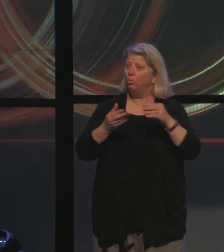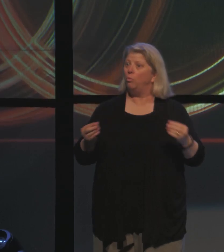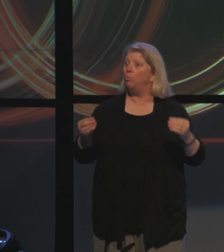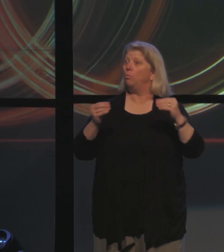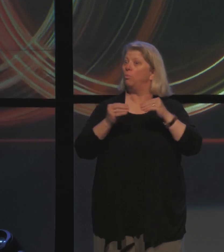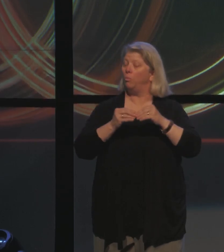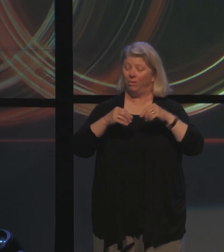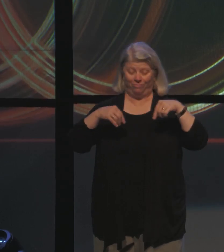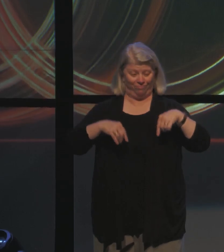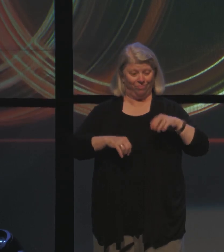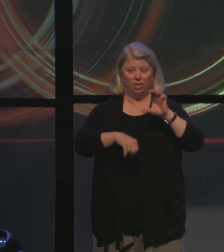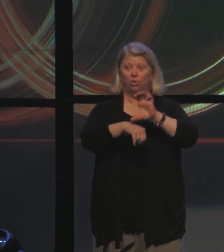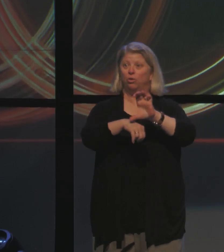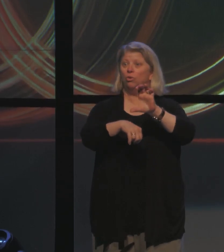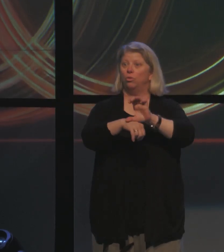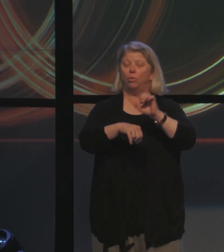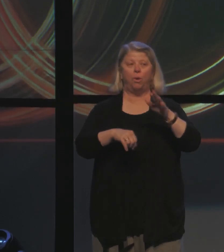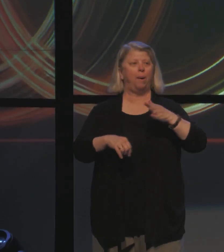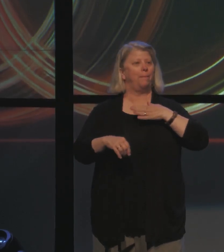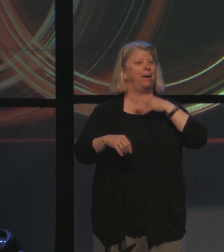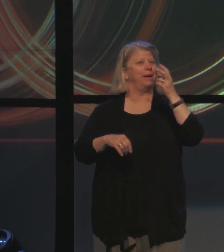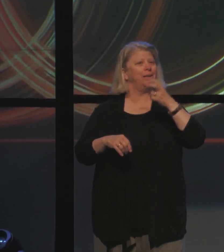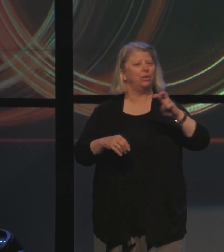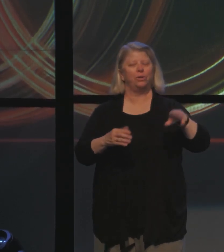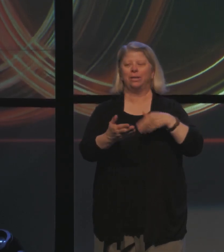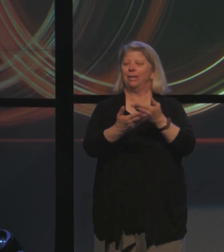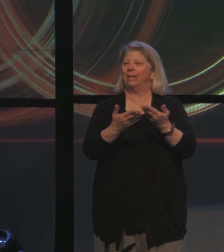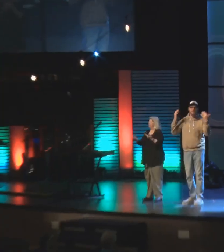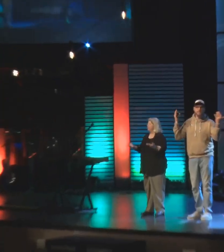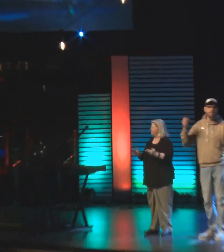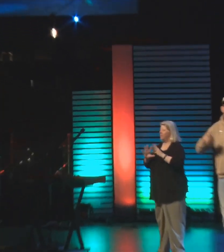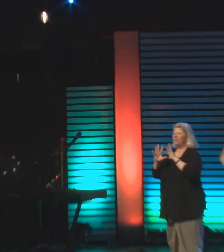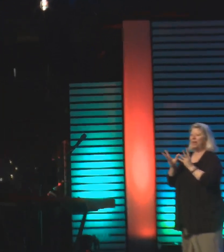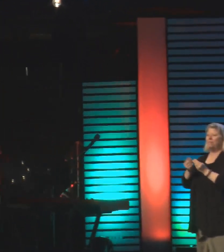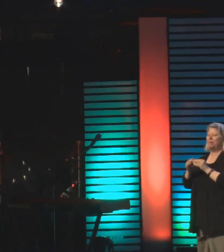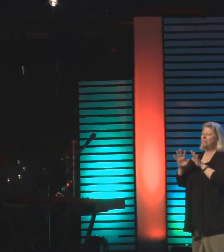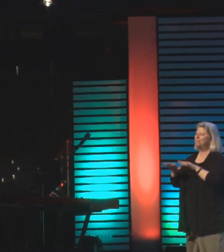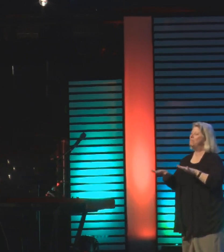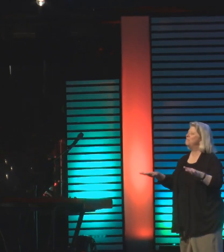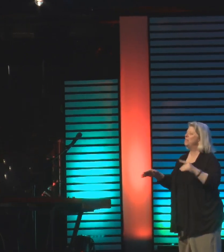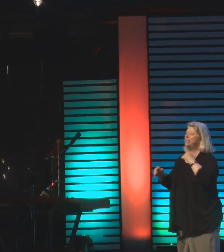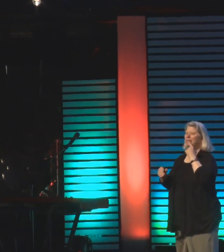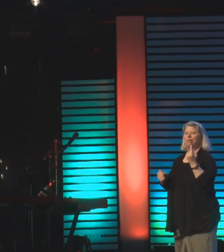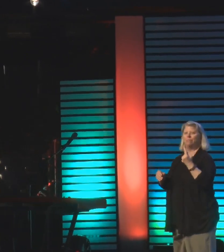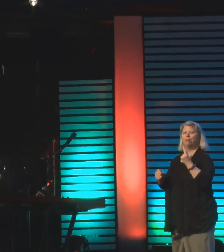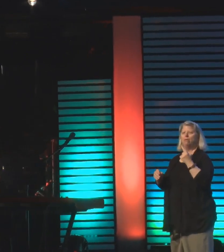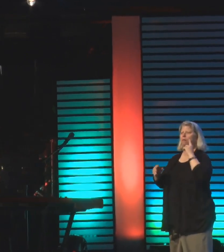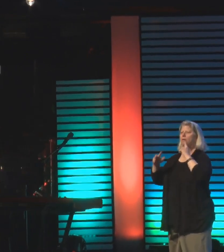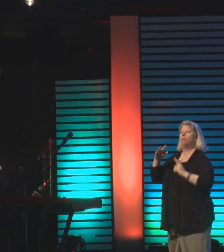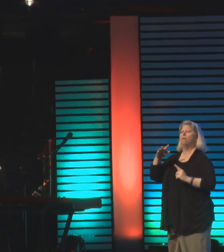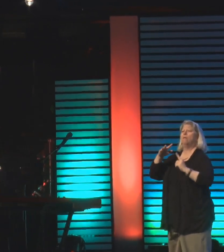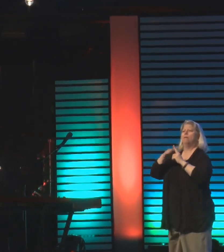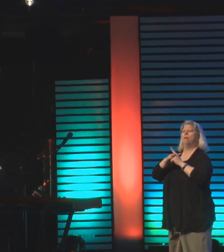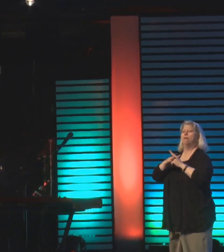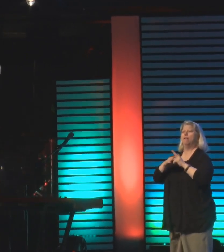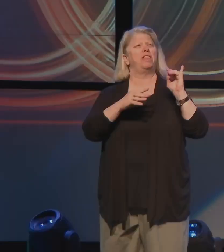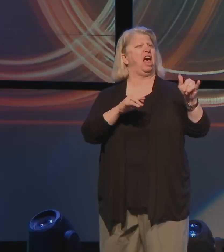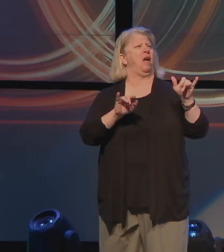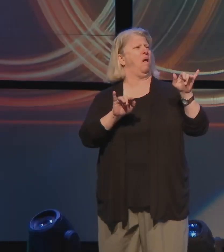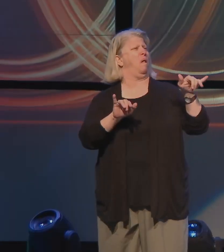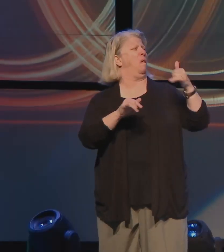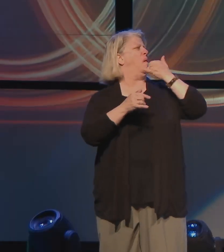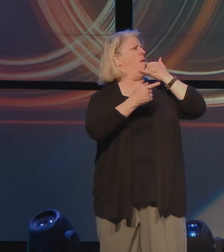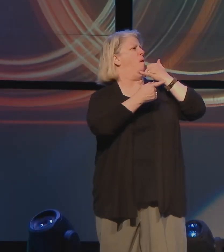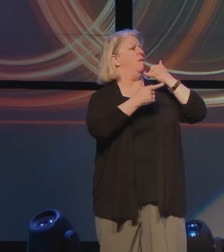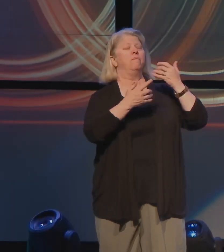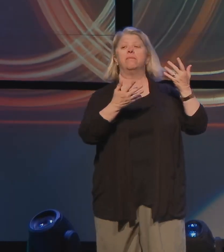about our church or about my journey here, our family, all that good stuff. If I say something today that you're like, that's blasphemy,